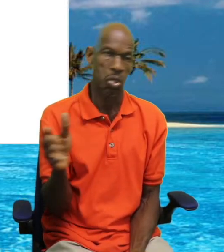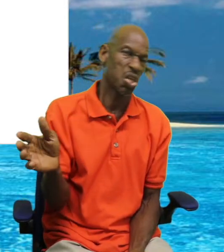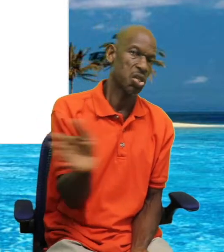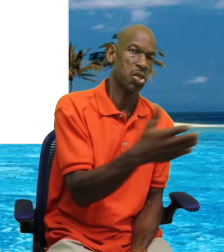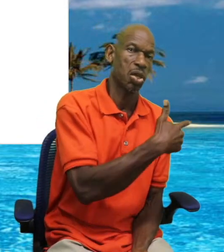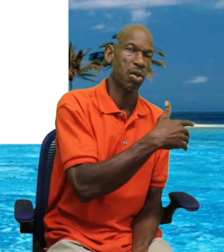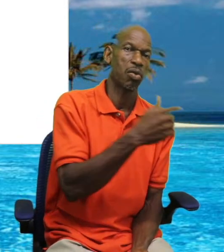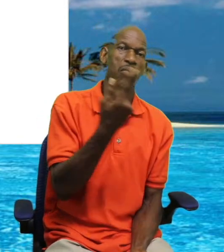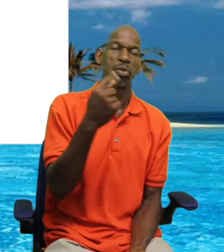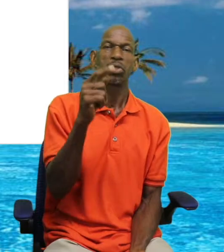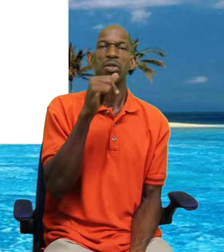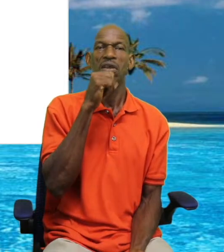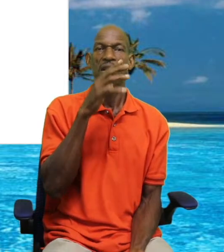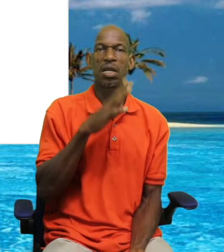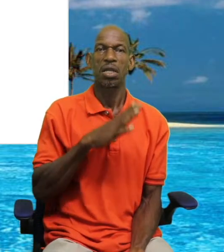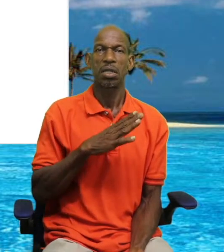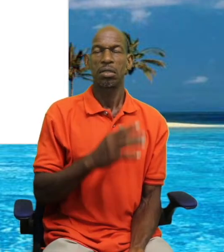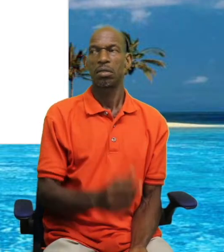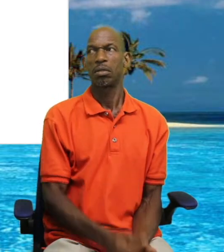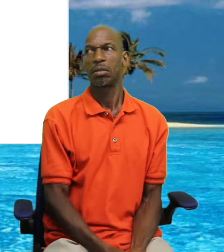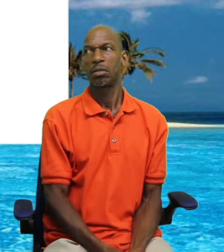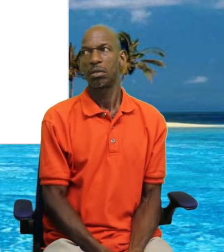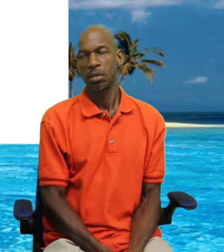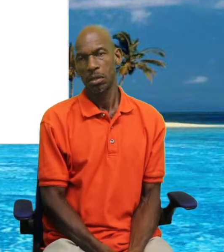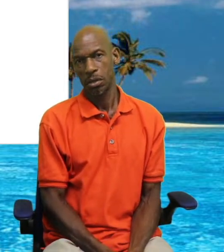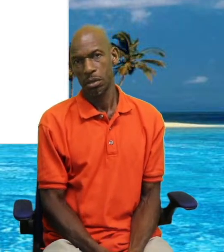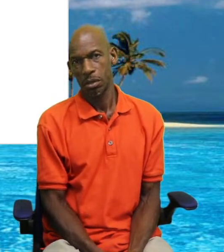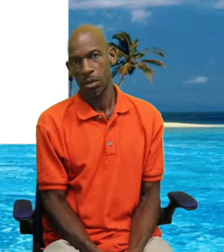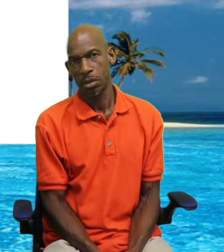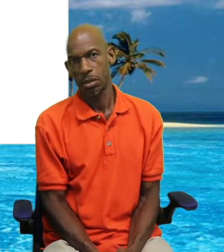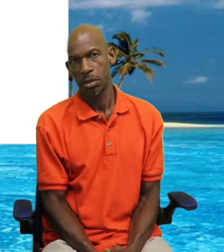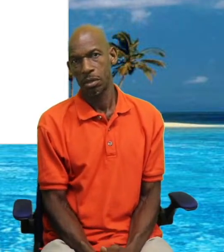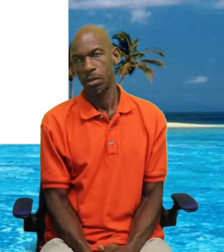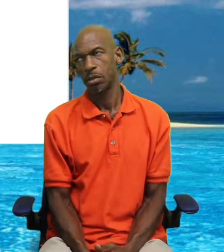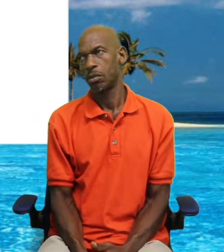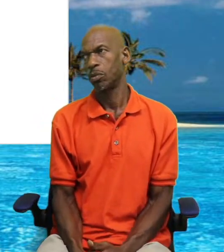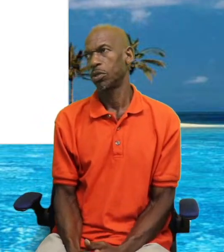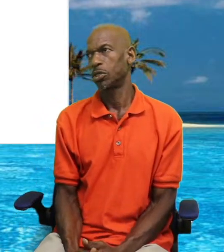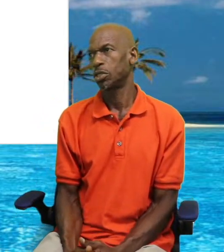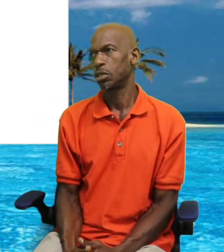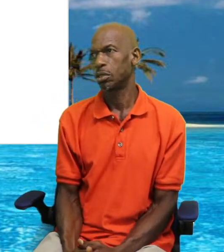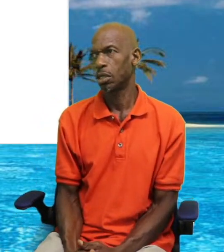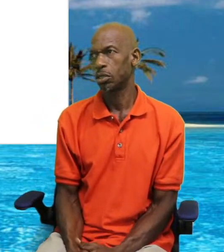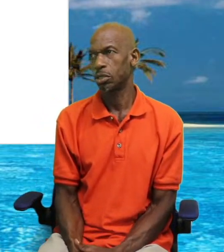the lady is eating and sitting.